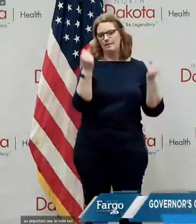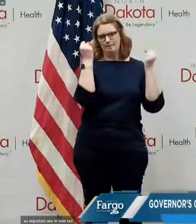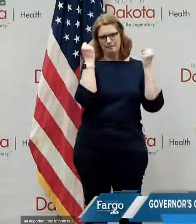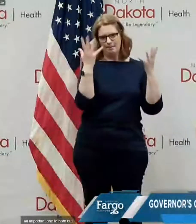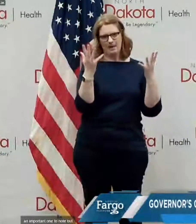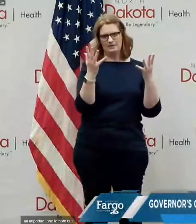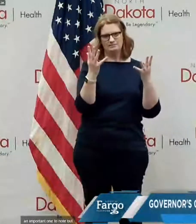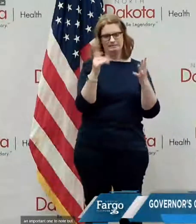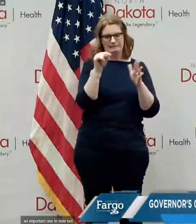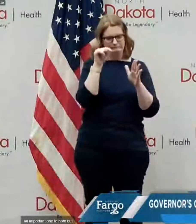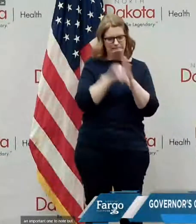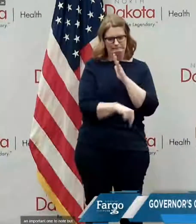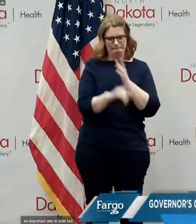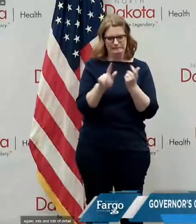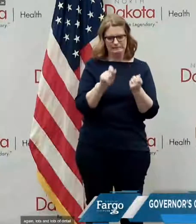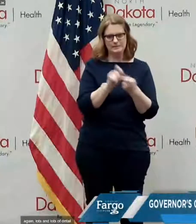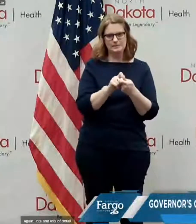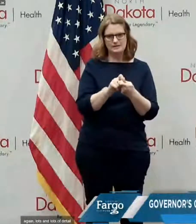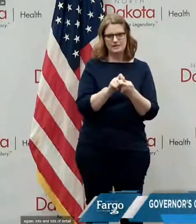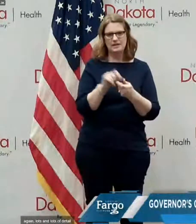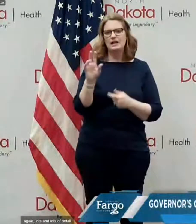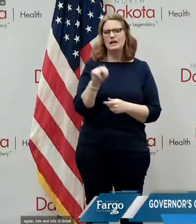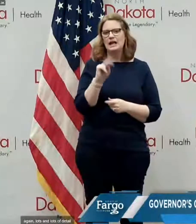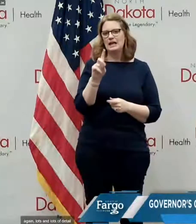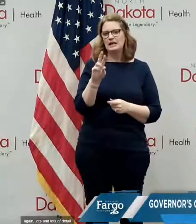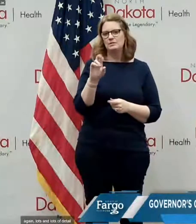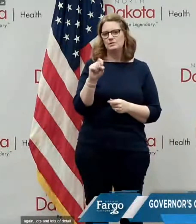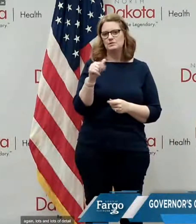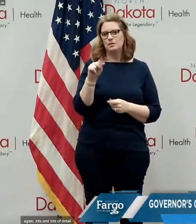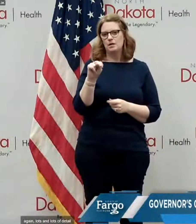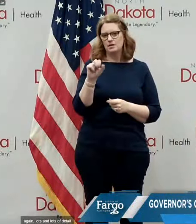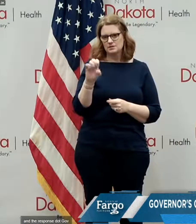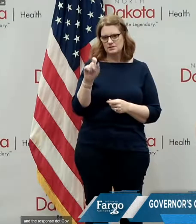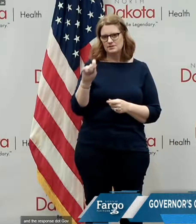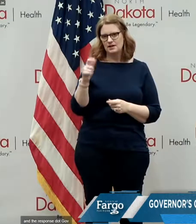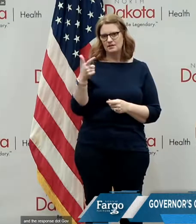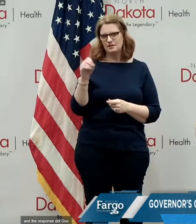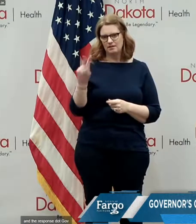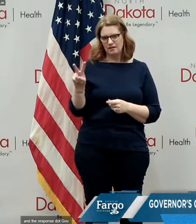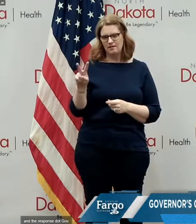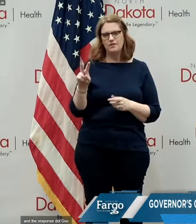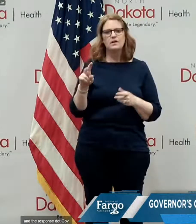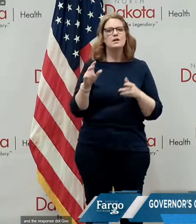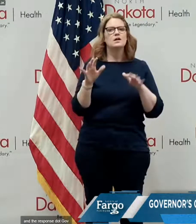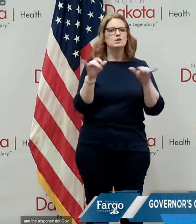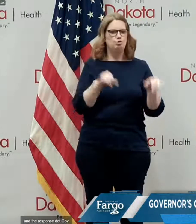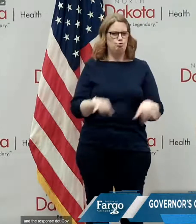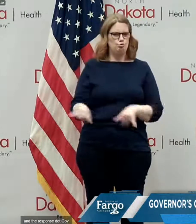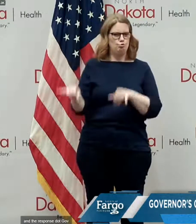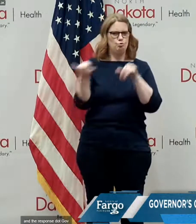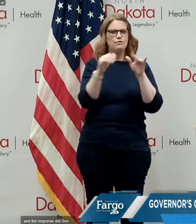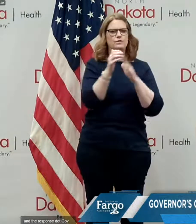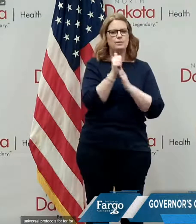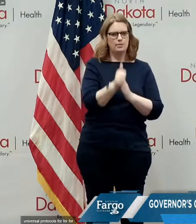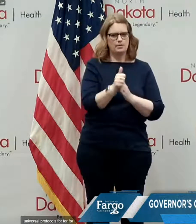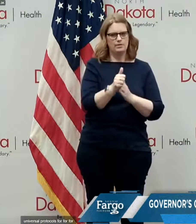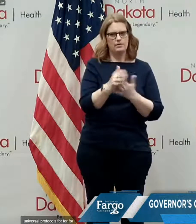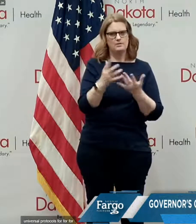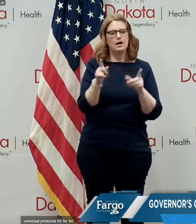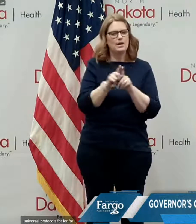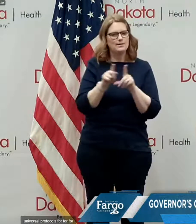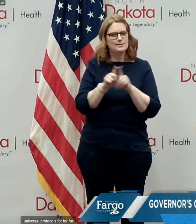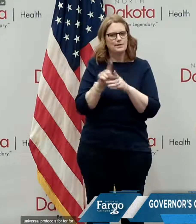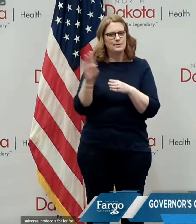detail. ndresponse.gov, universal protocols for everyone, industry